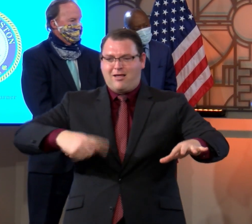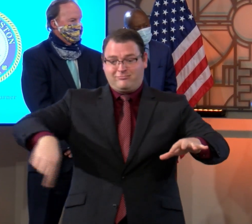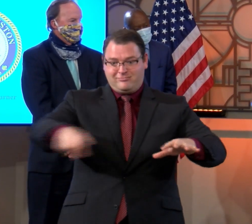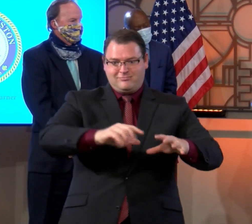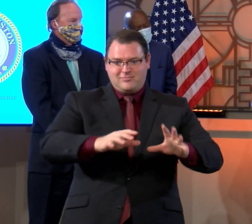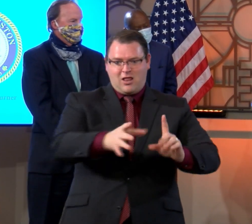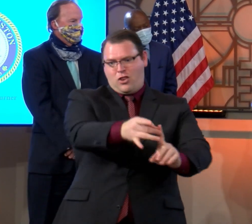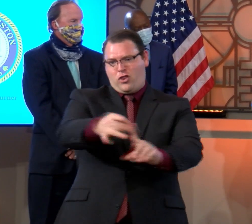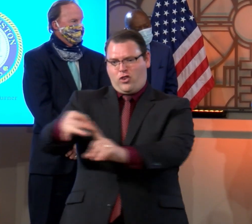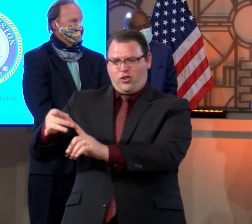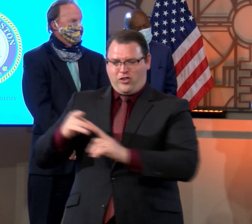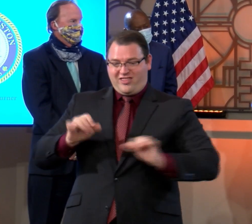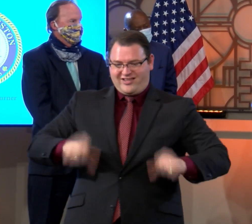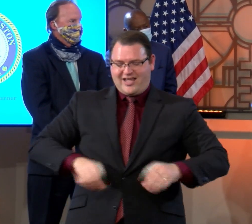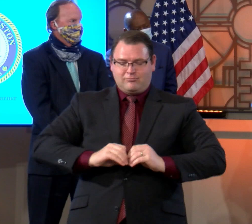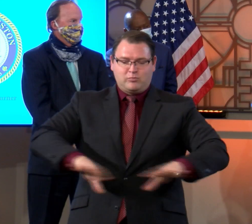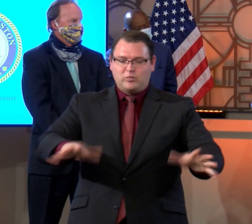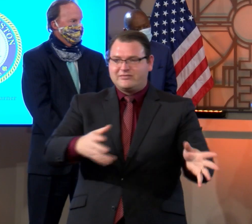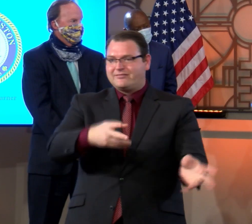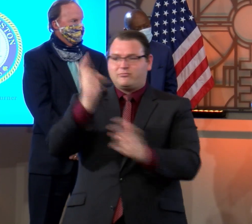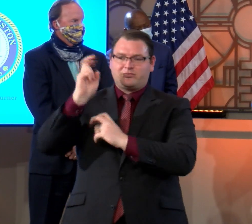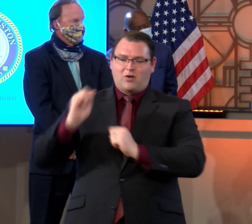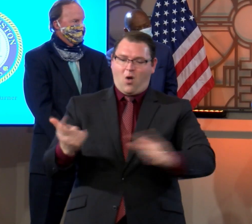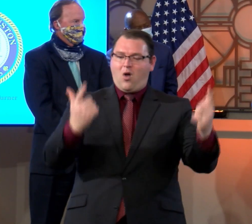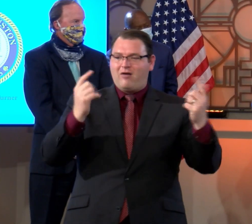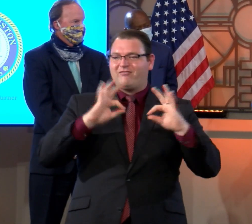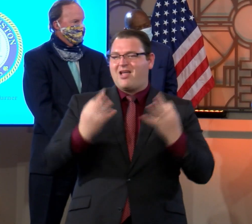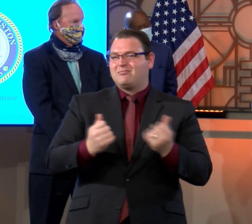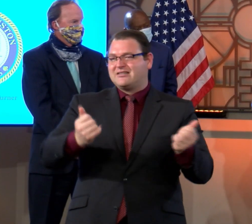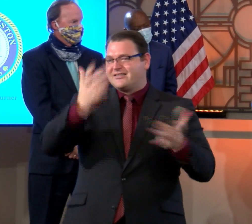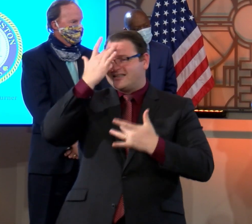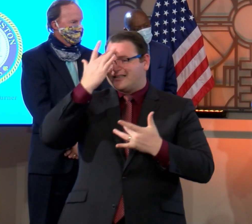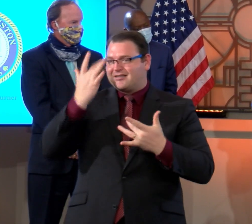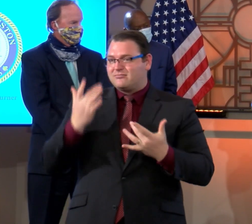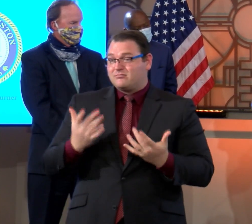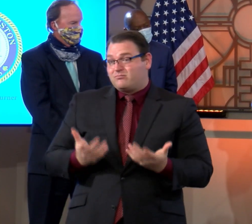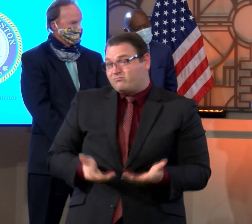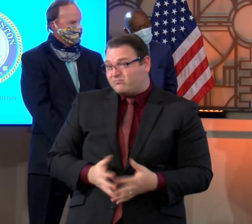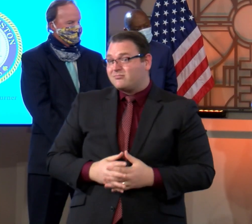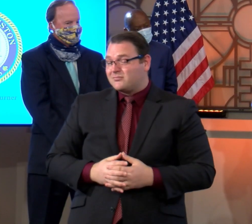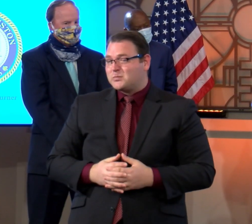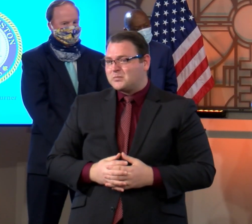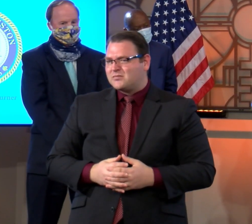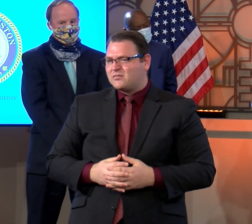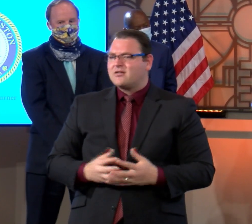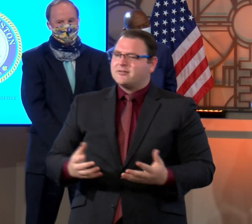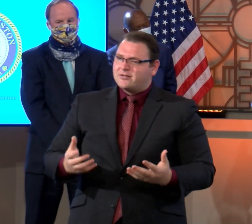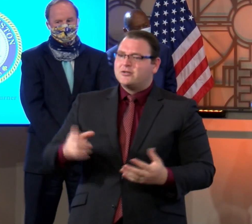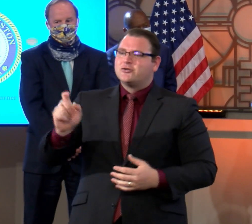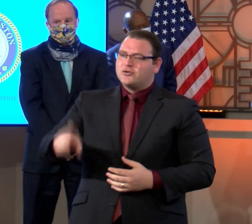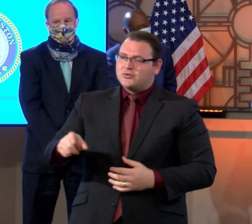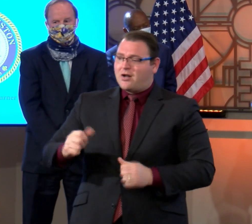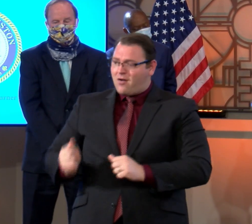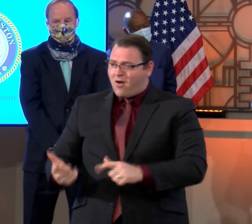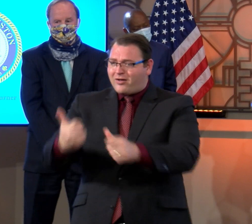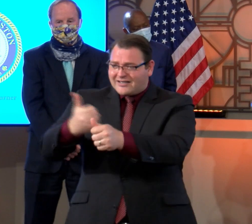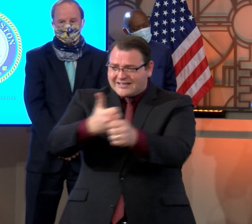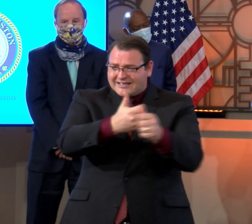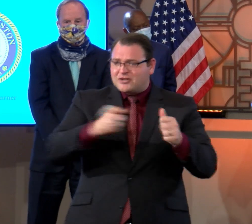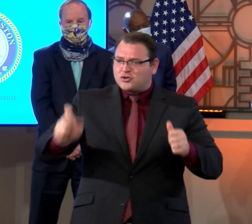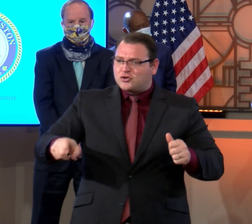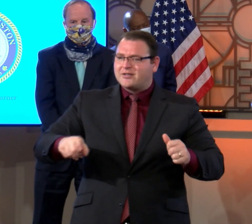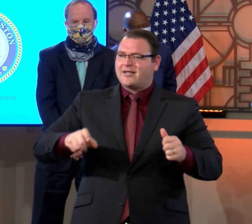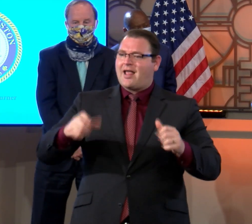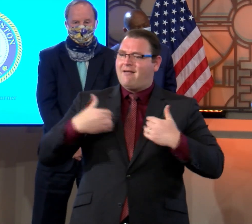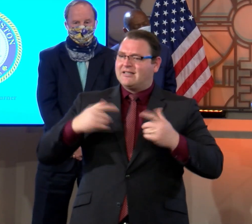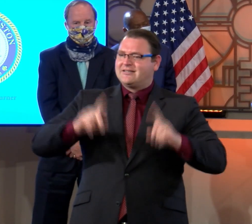well-meaning, feeling totally normal, are spreading the virus completely unknowingly. So every one of us should get tested.